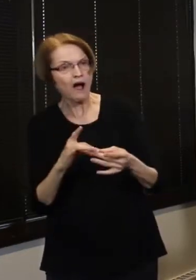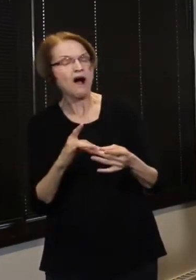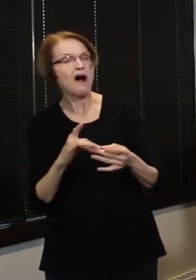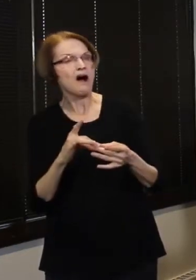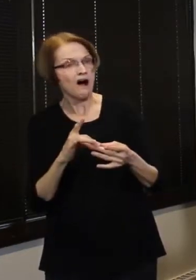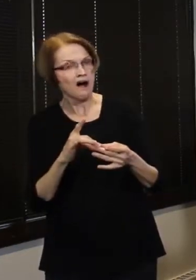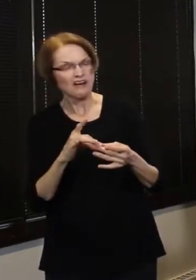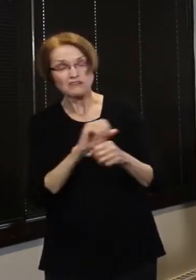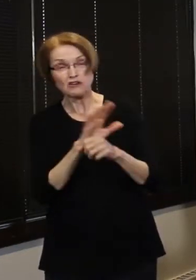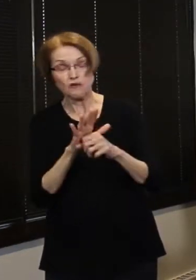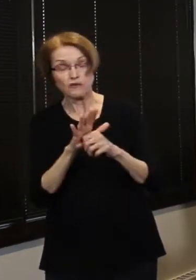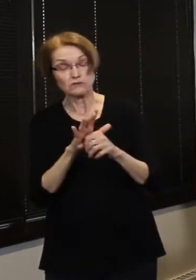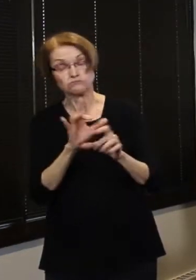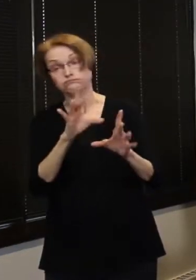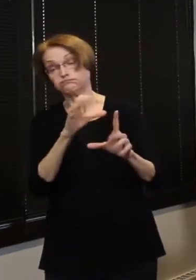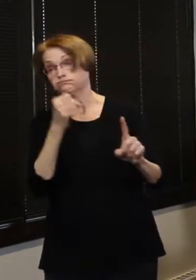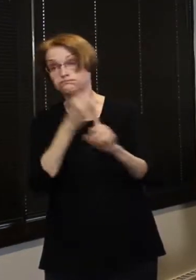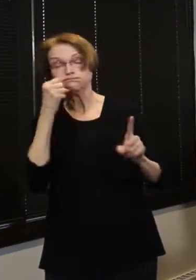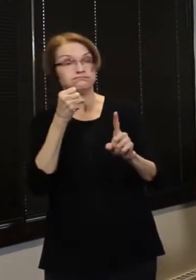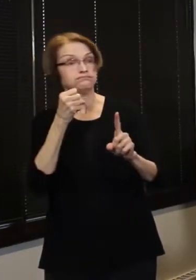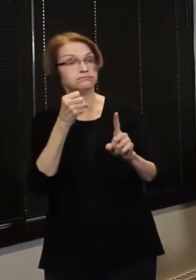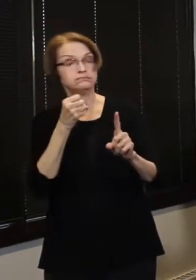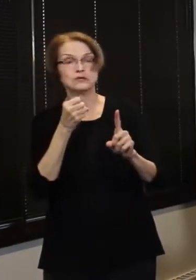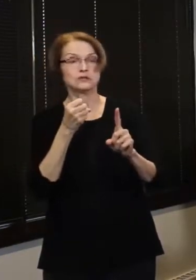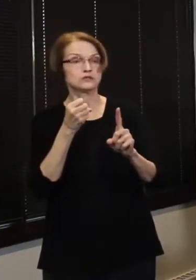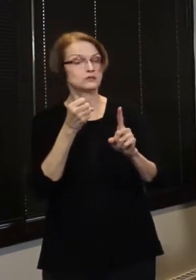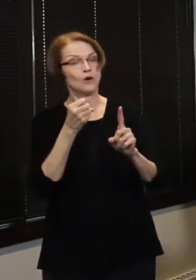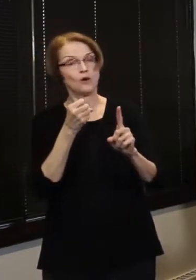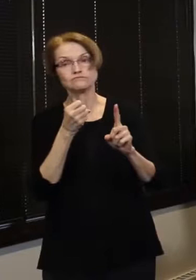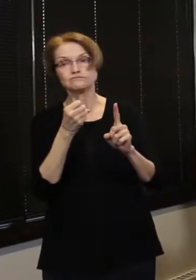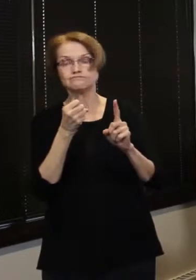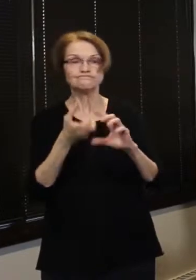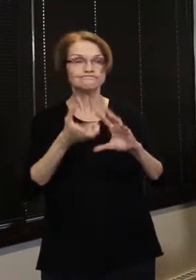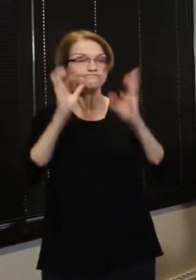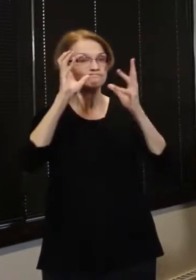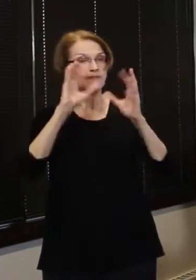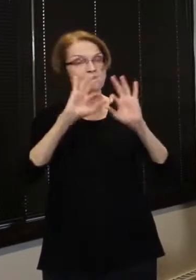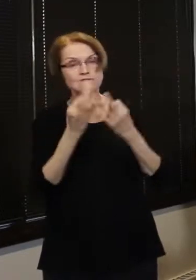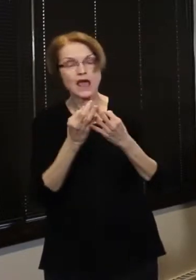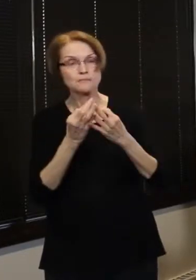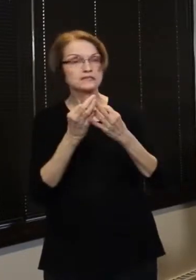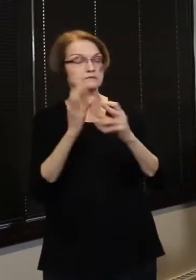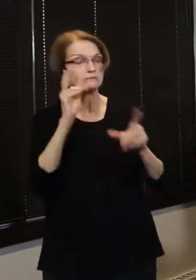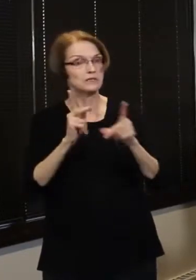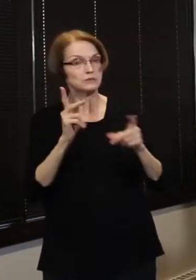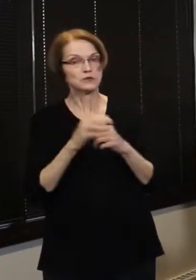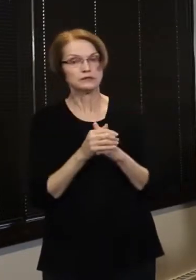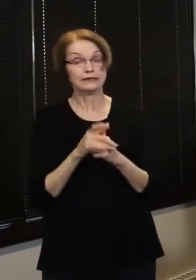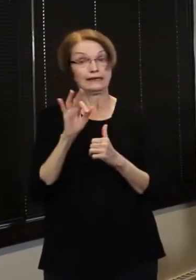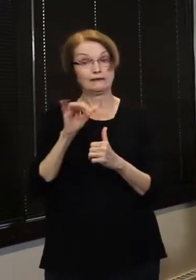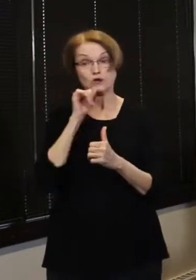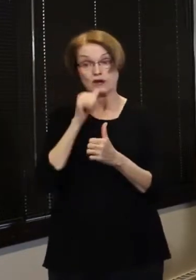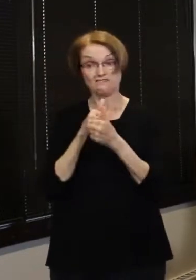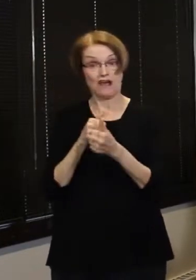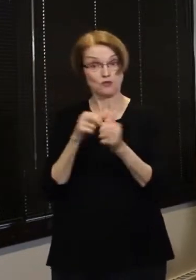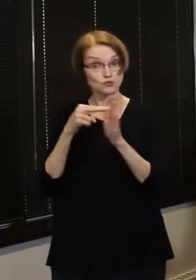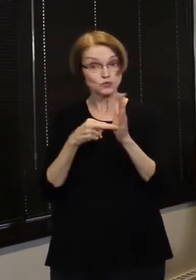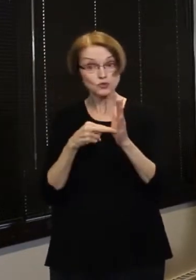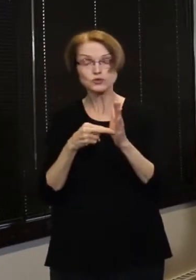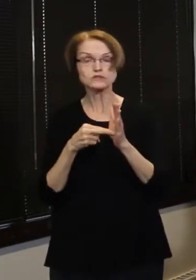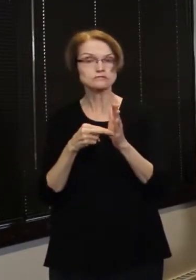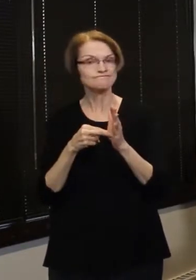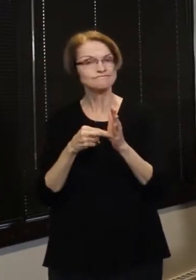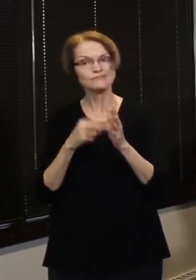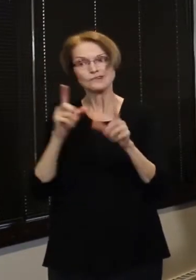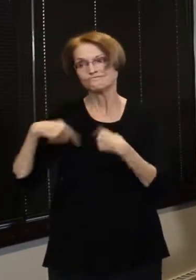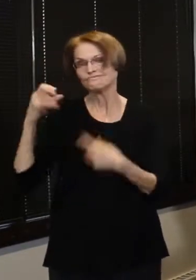families. So although you might do well with the virus, if you're not practicing all of those things that we talked about, such as